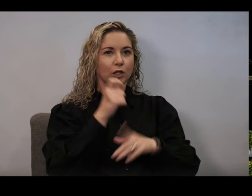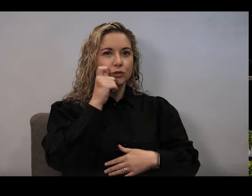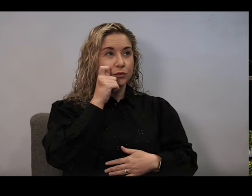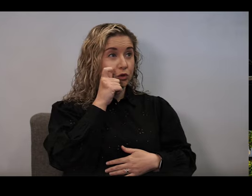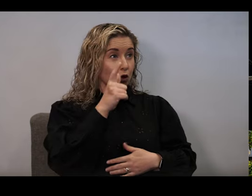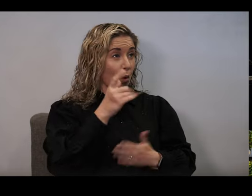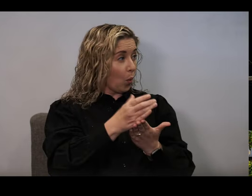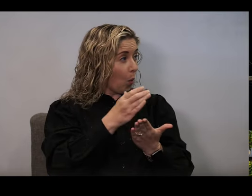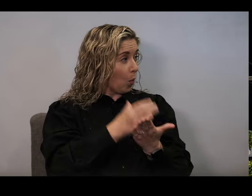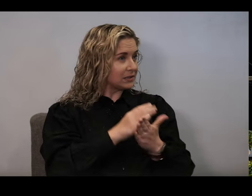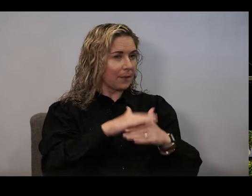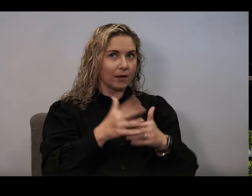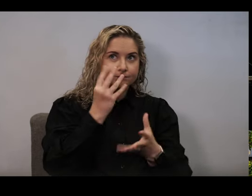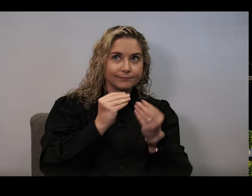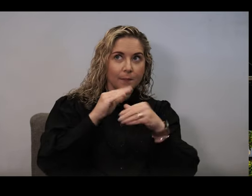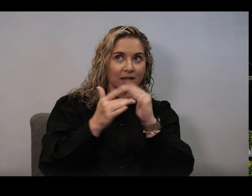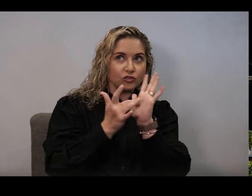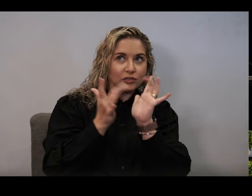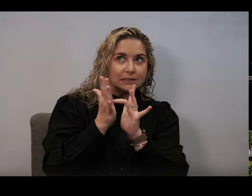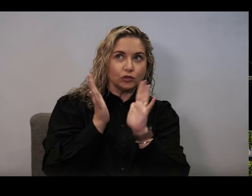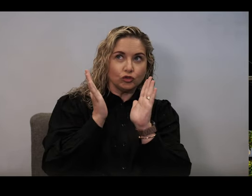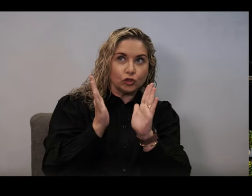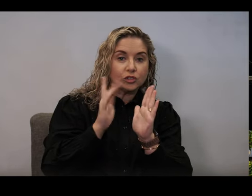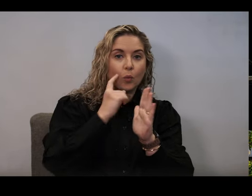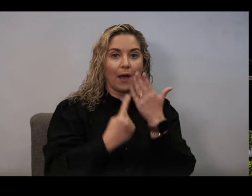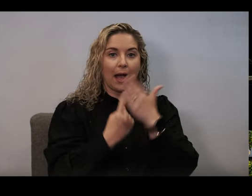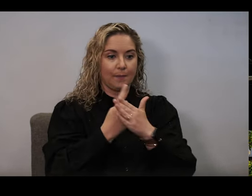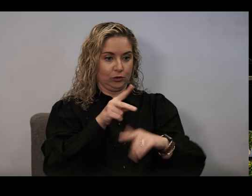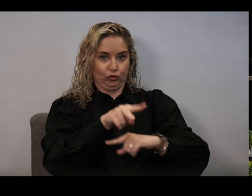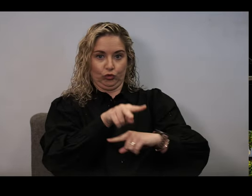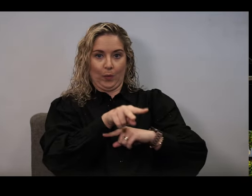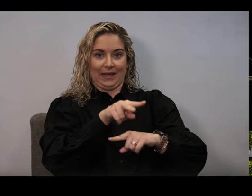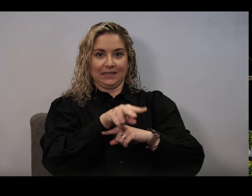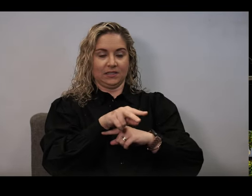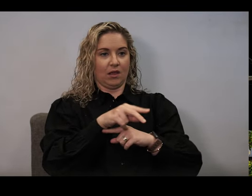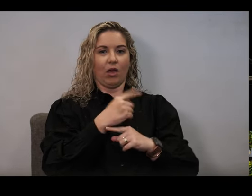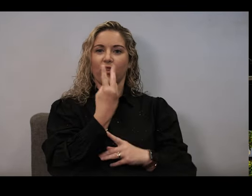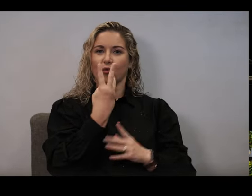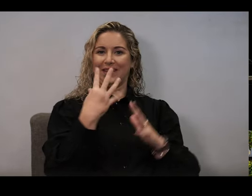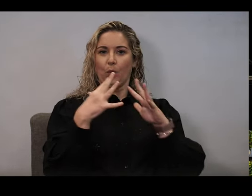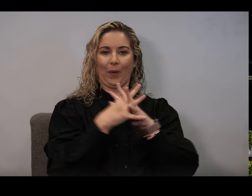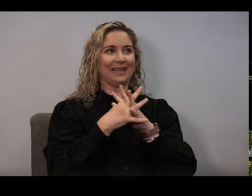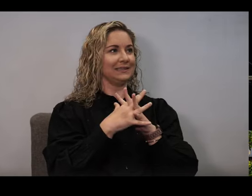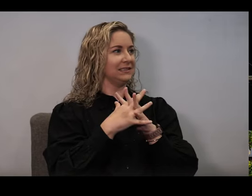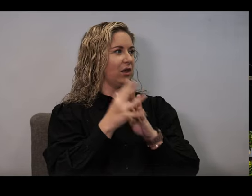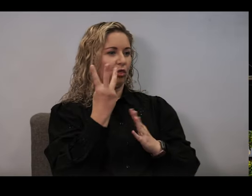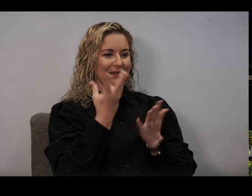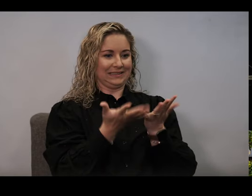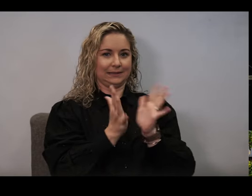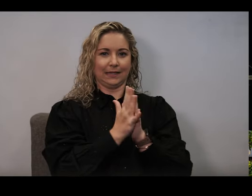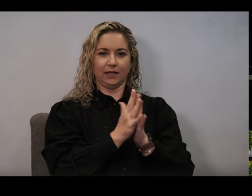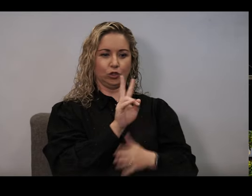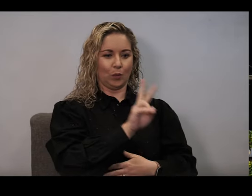in 2 weeks. So this is 3 Sundays. You've got the dates down there. So 22nd of October,